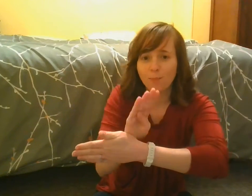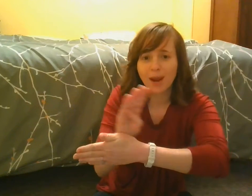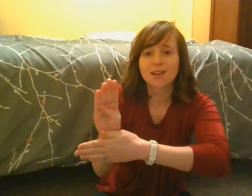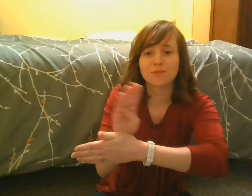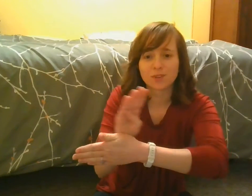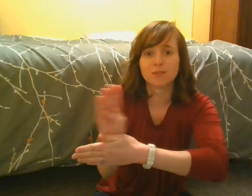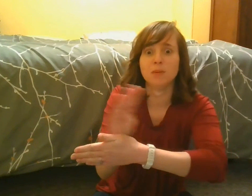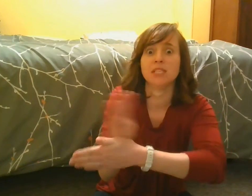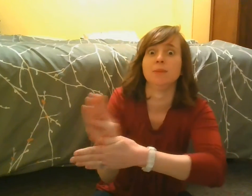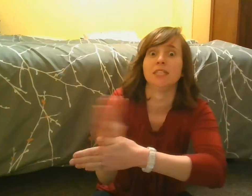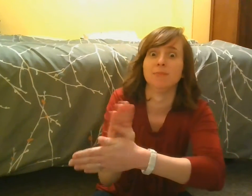back and forth. Busy.